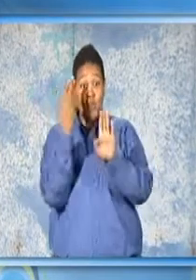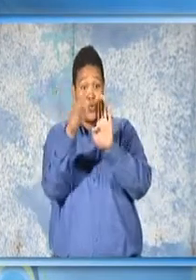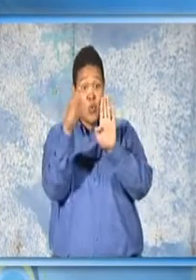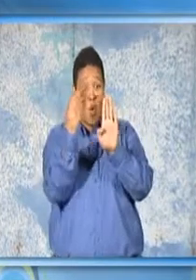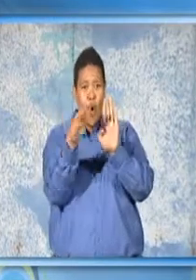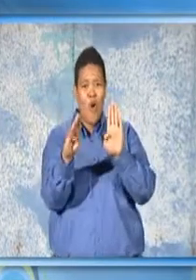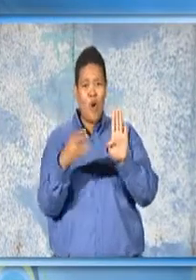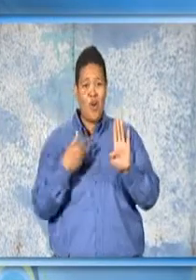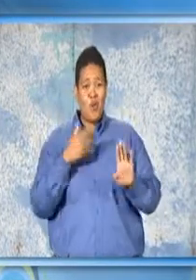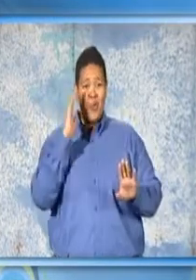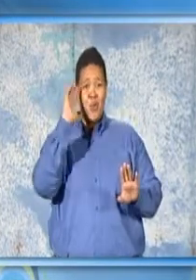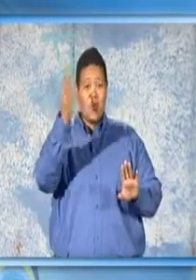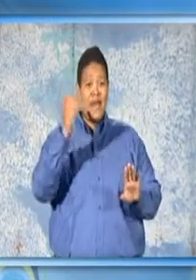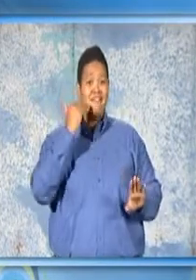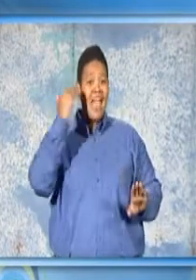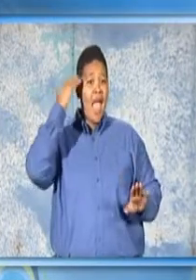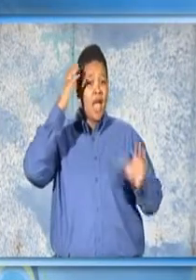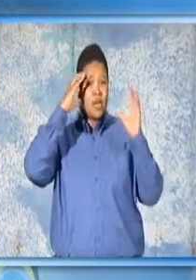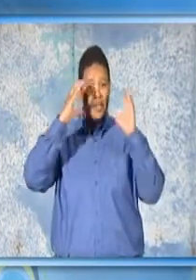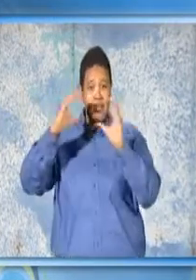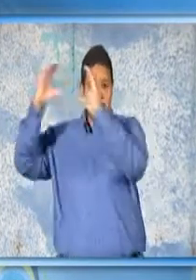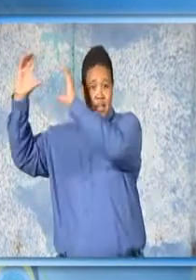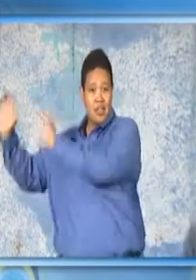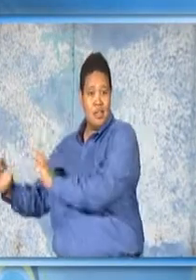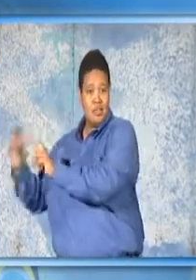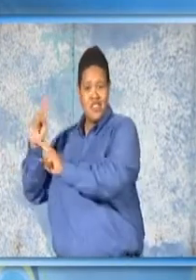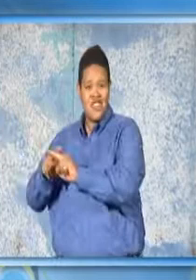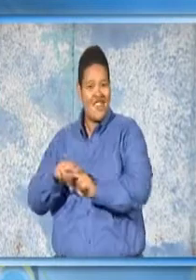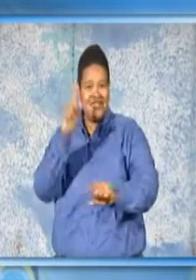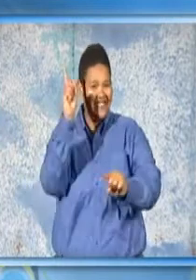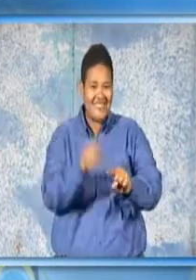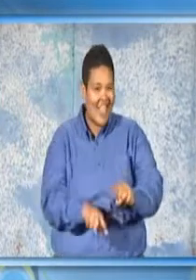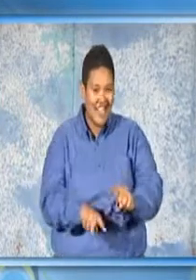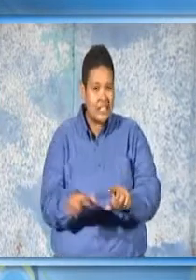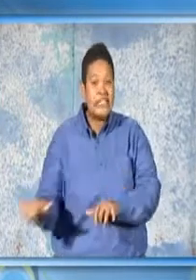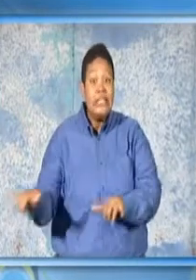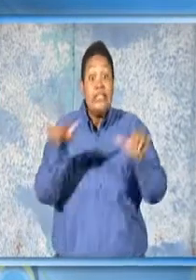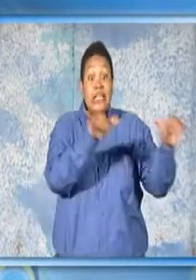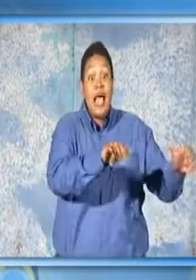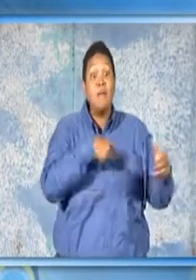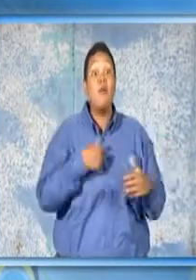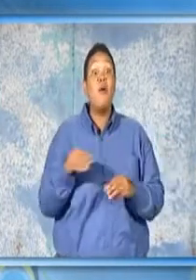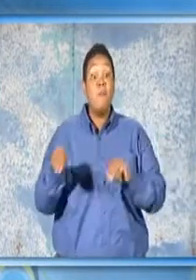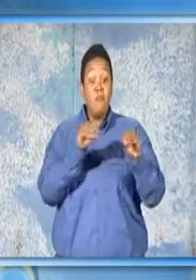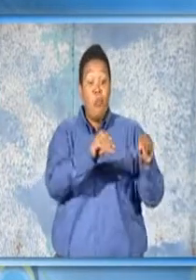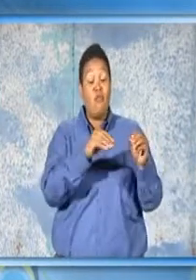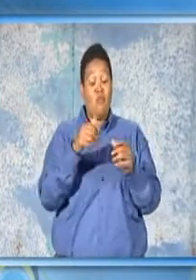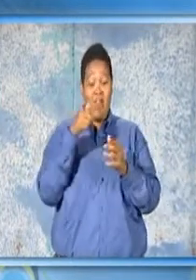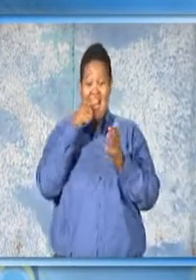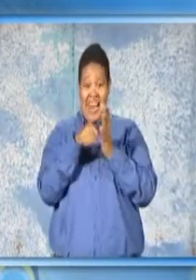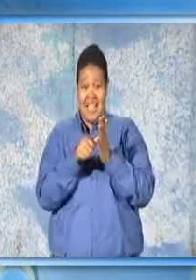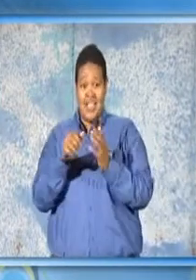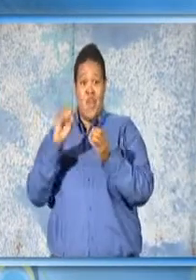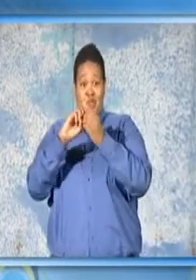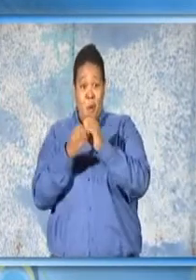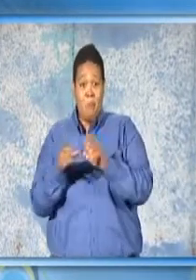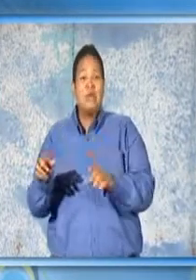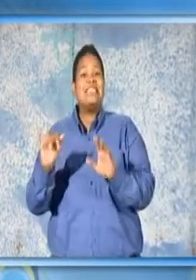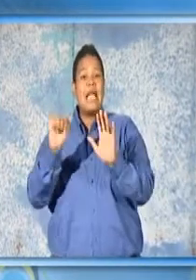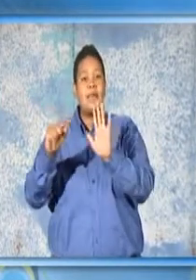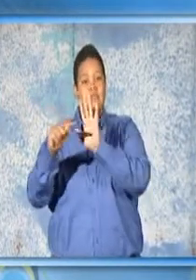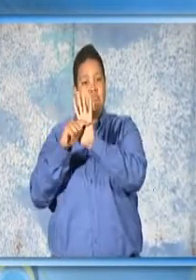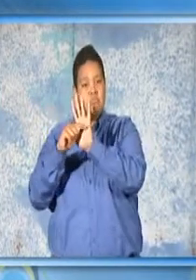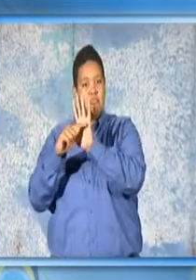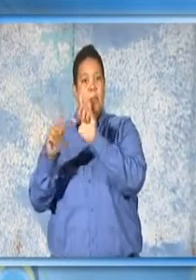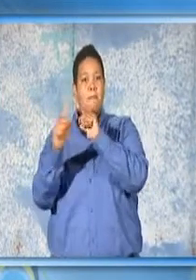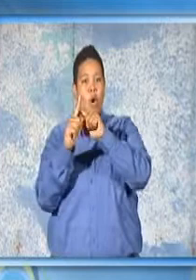we don't leave our head on the couch. In the same vein, when we move a term within an expression, the sign in front of it moves